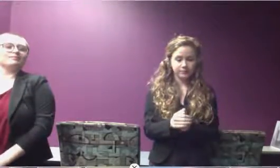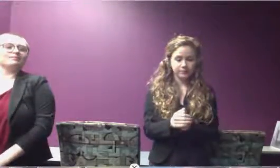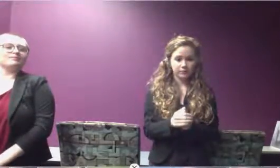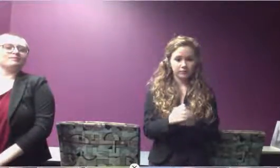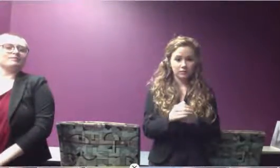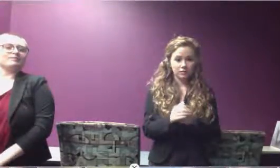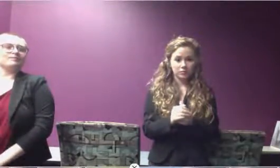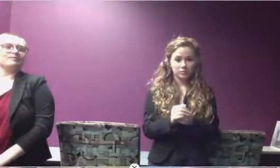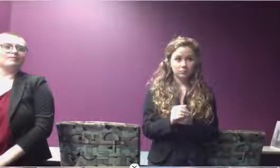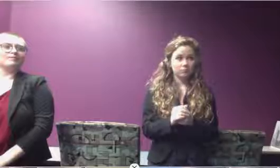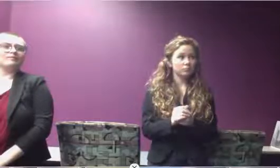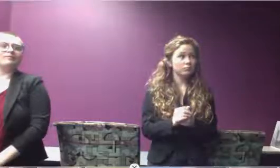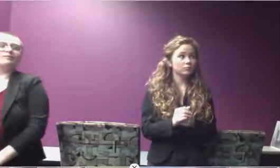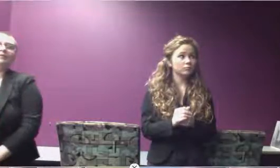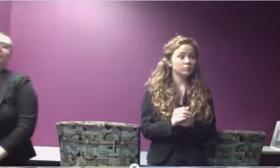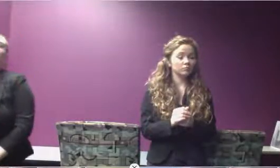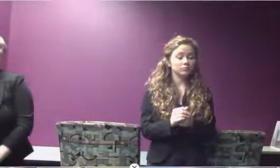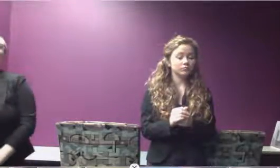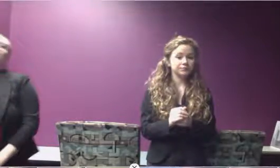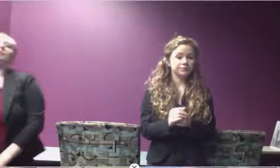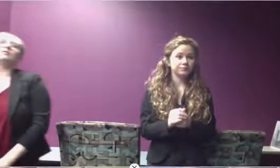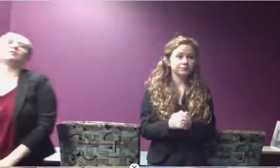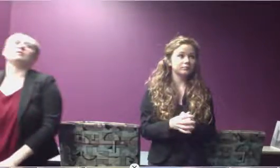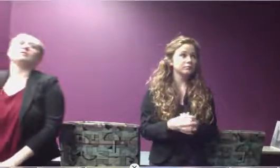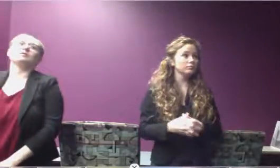And the least number is always to the left.